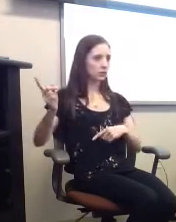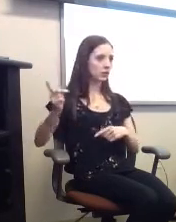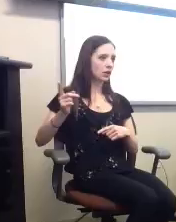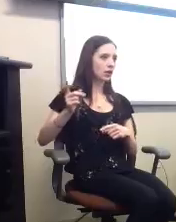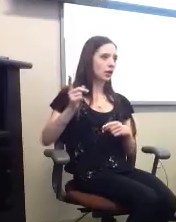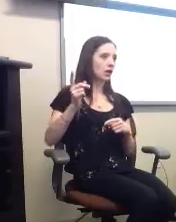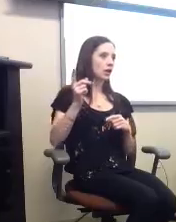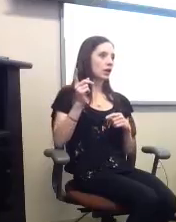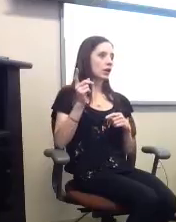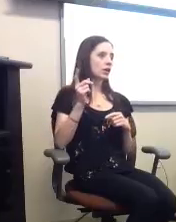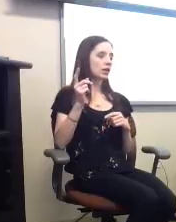software to figure it out,